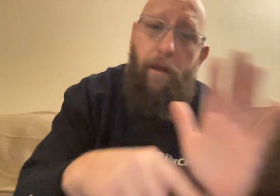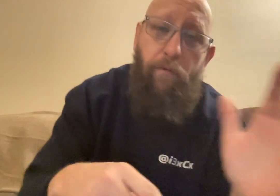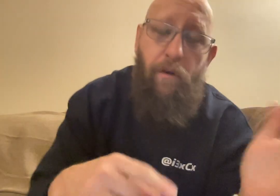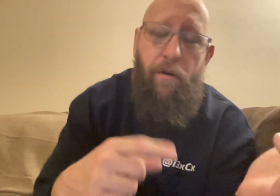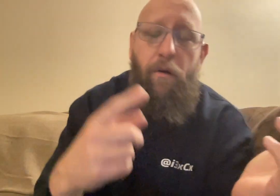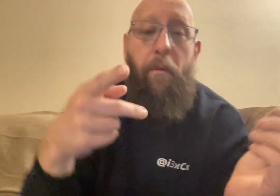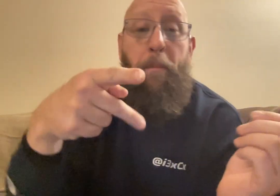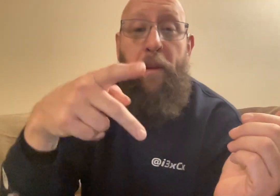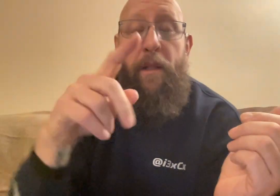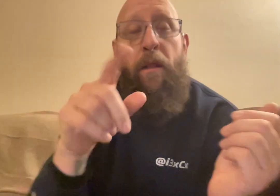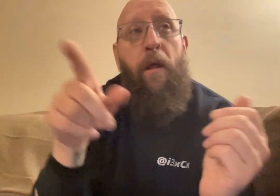negative, peace,